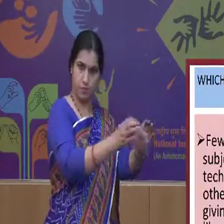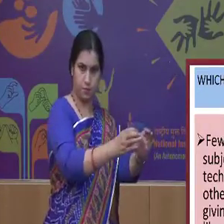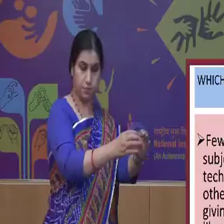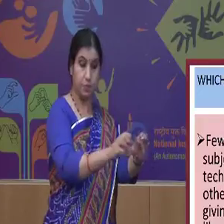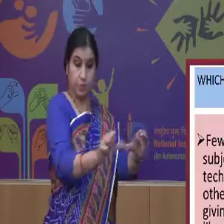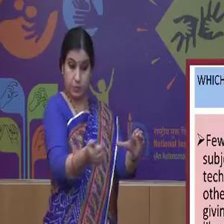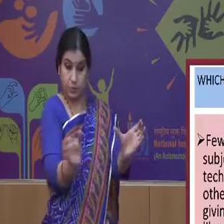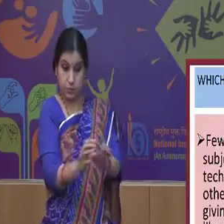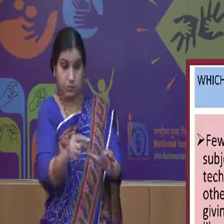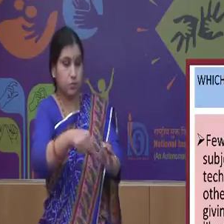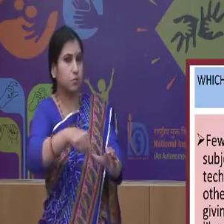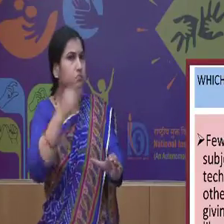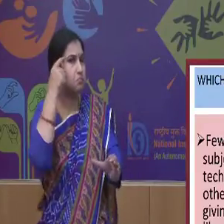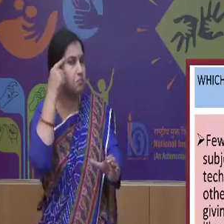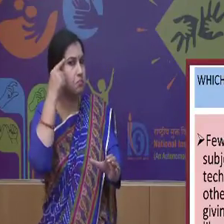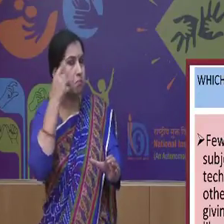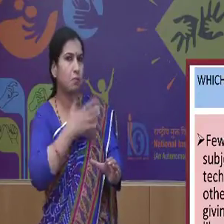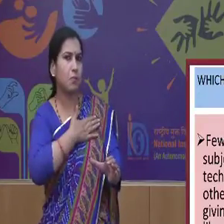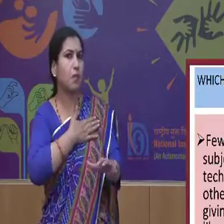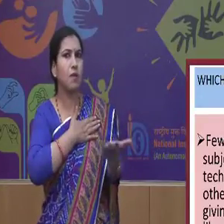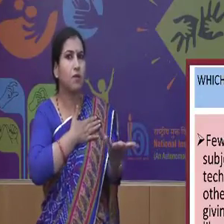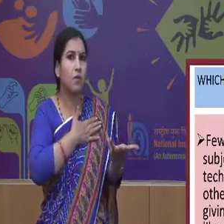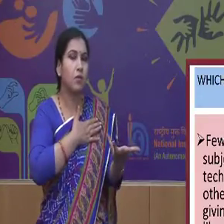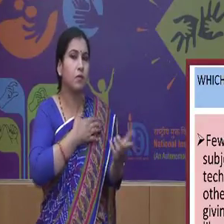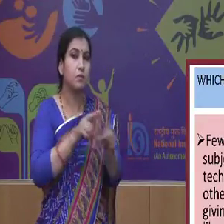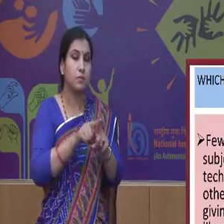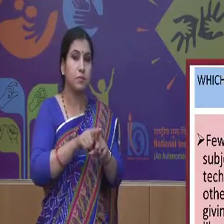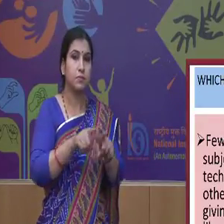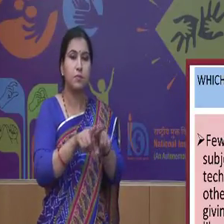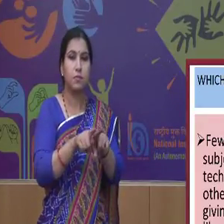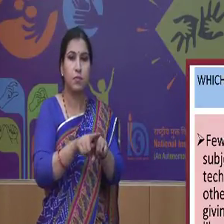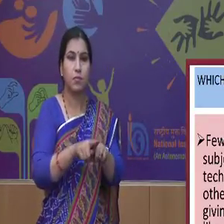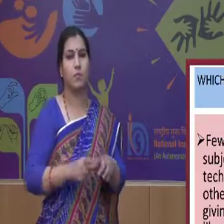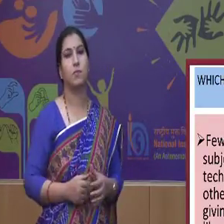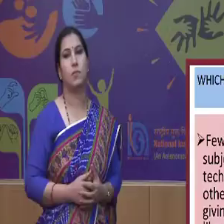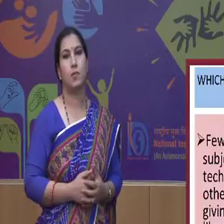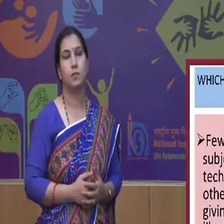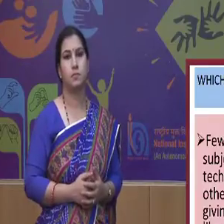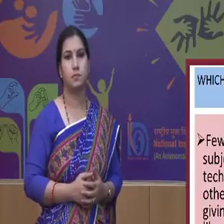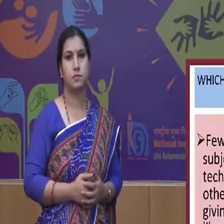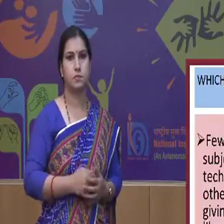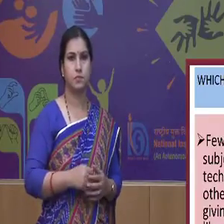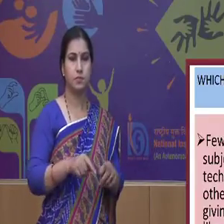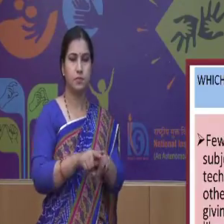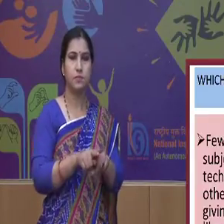the other section believed in giving education of subjects like religion